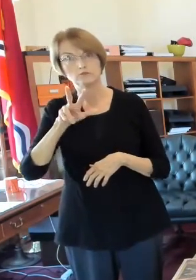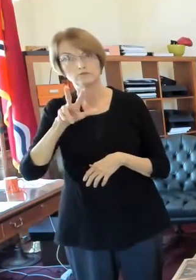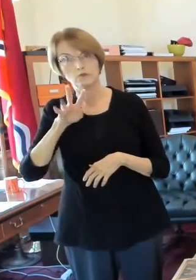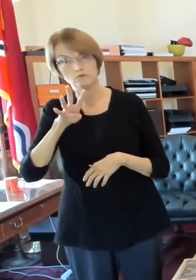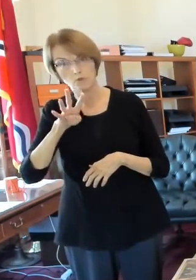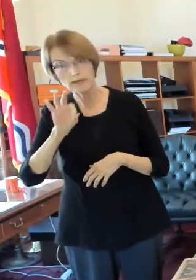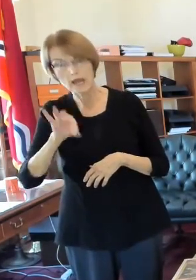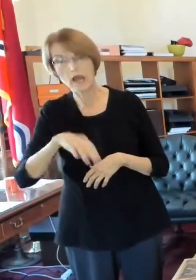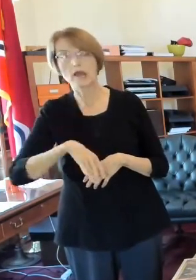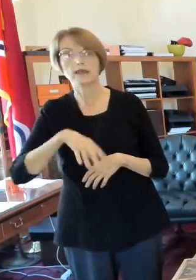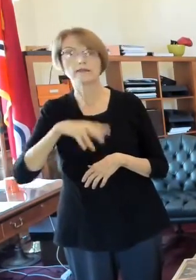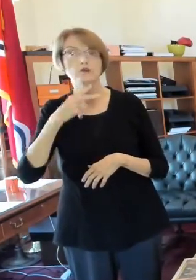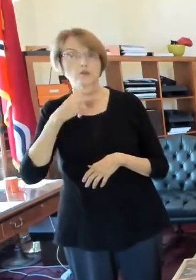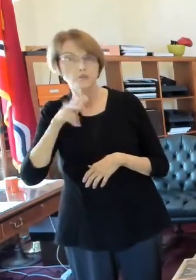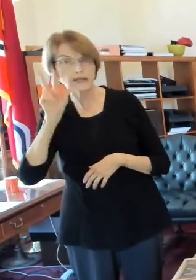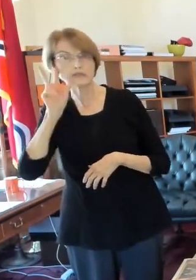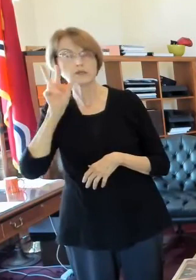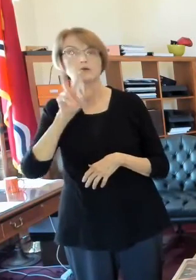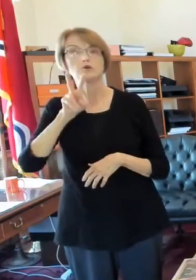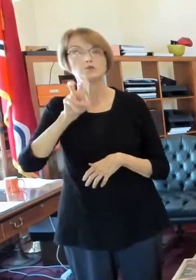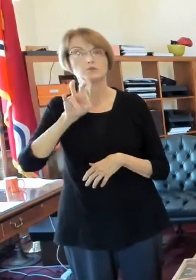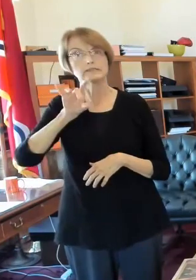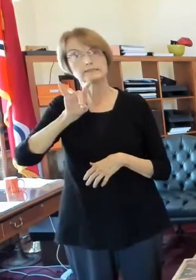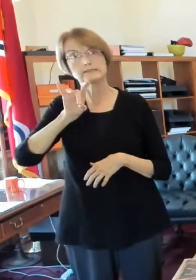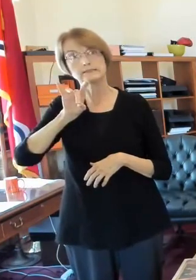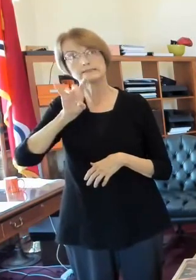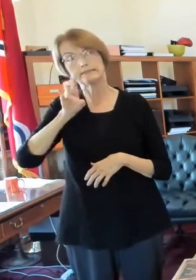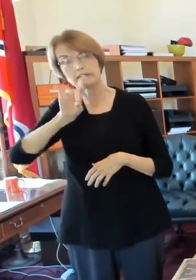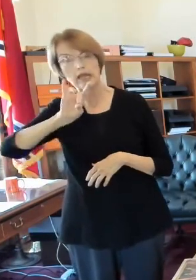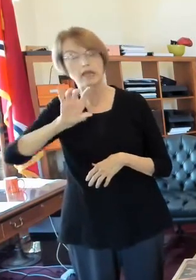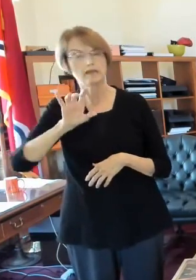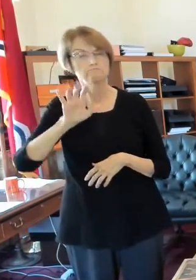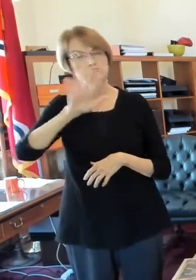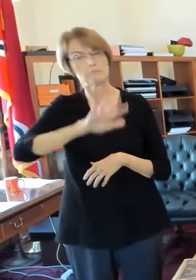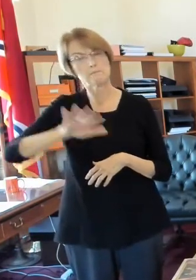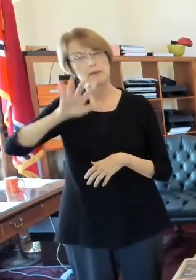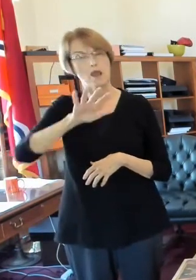So bouncing right around that 250 mark,